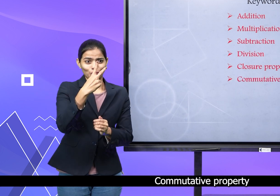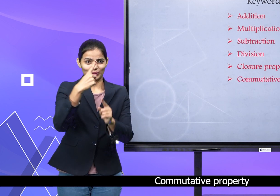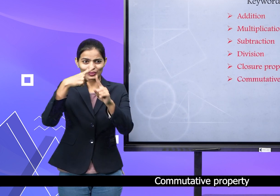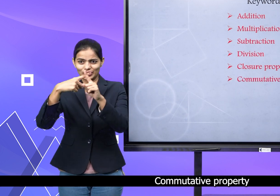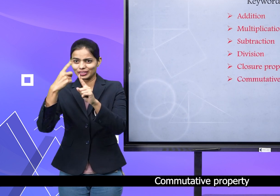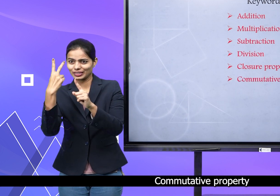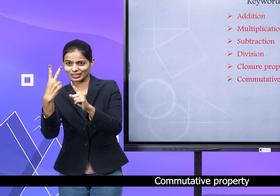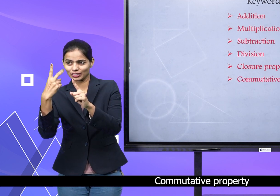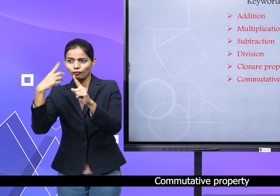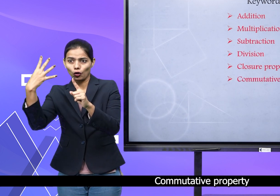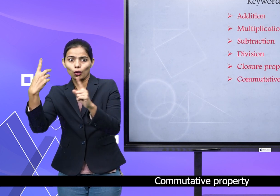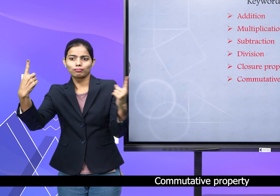commutative property,